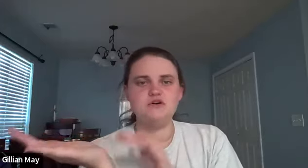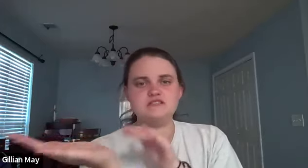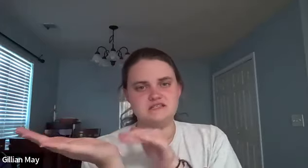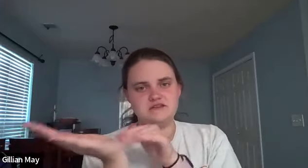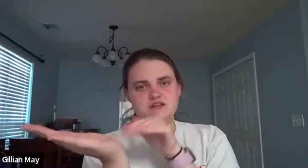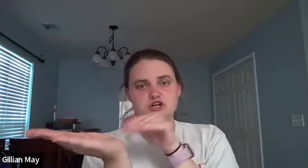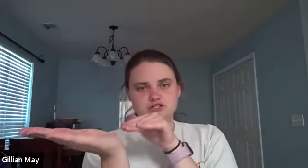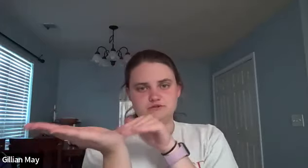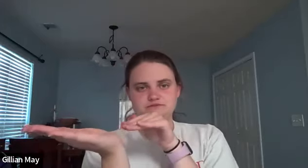pulse, things like that, doctor.